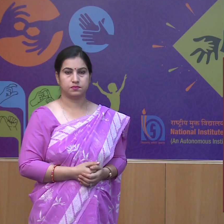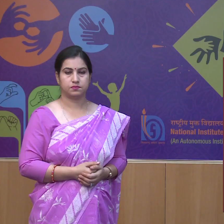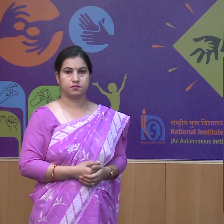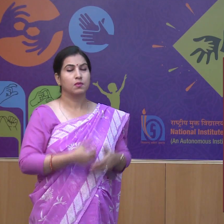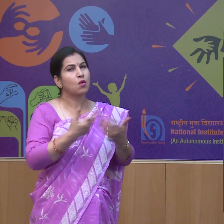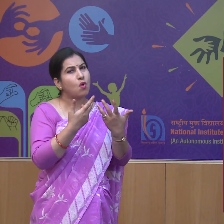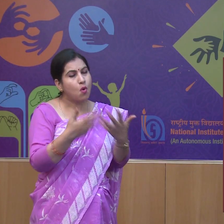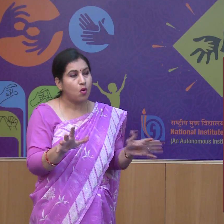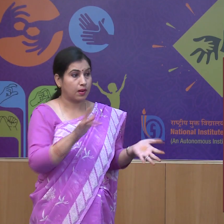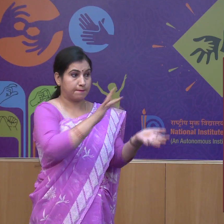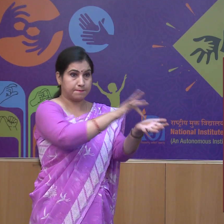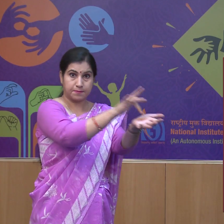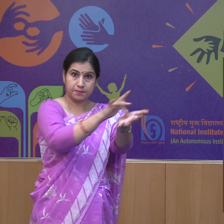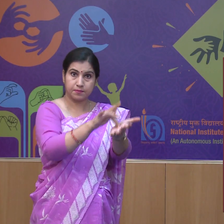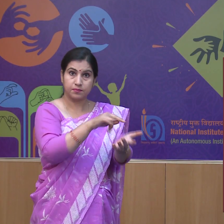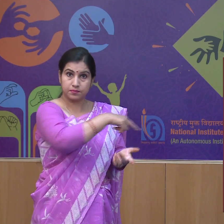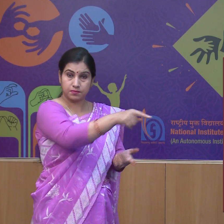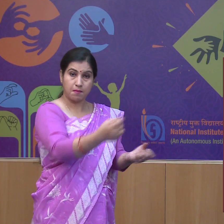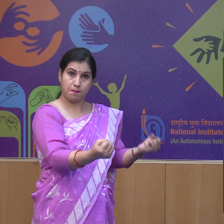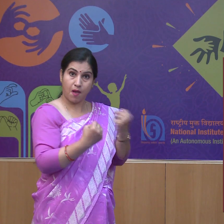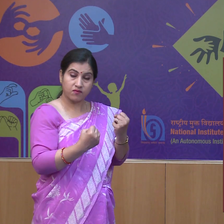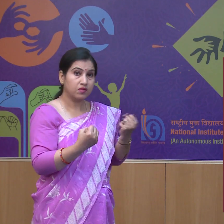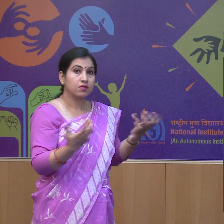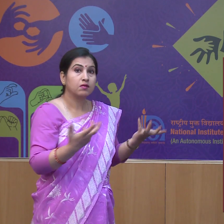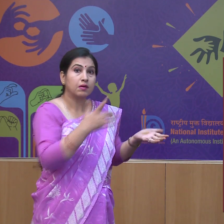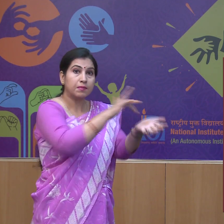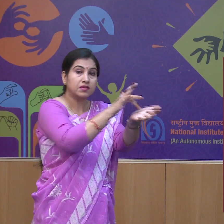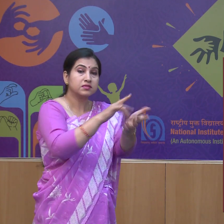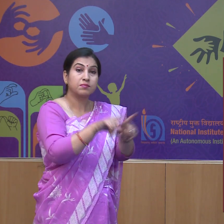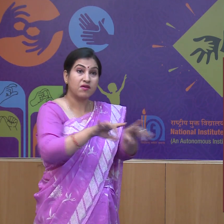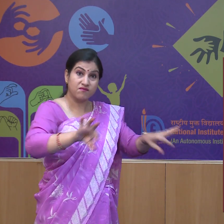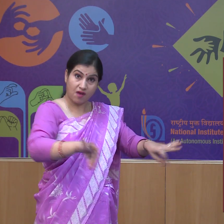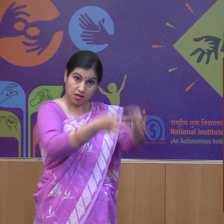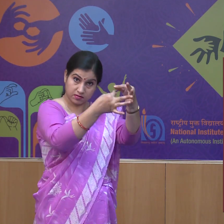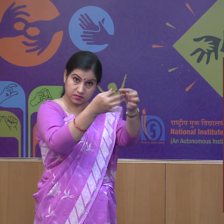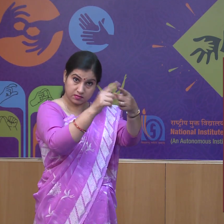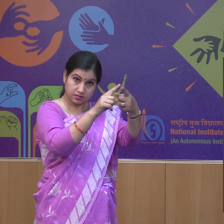All the imperial powers, like France and Holland,